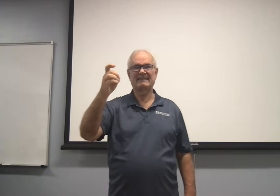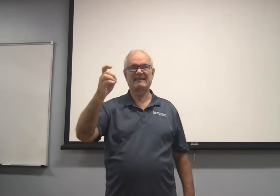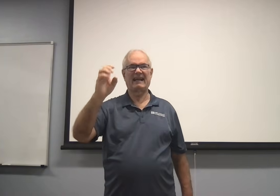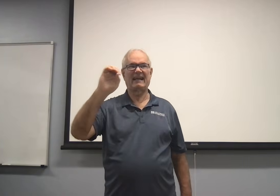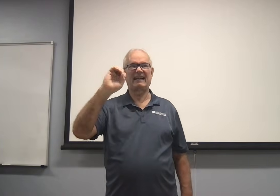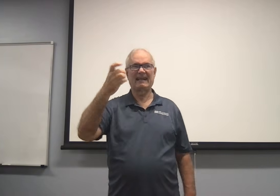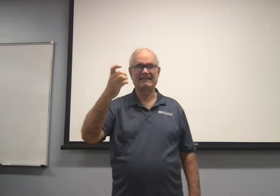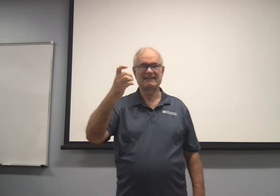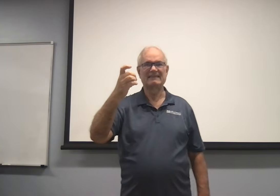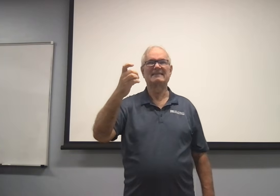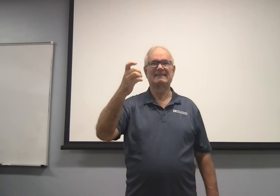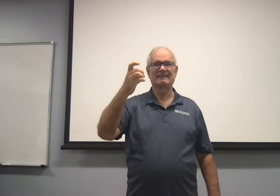X, EX.